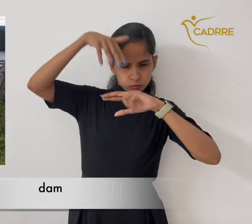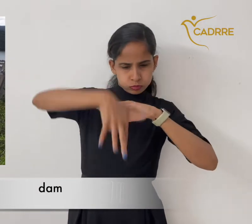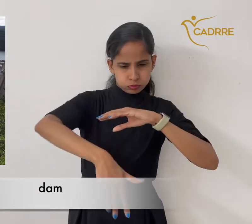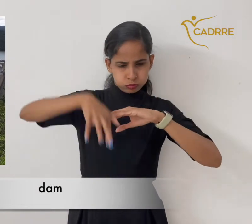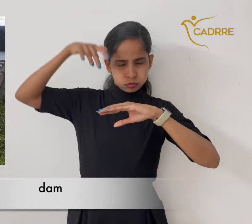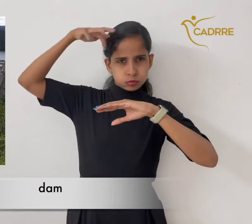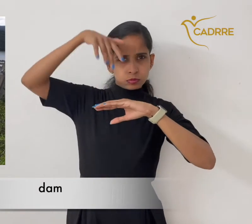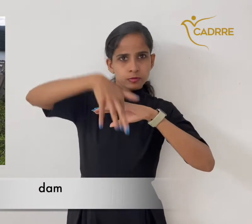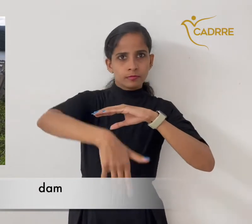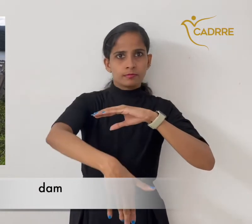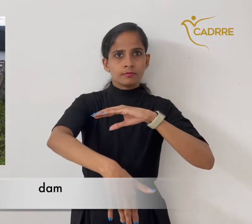dam,